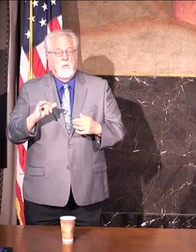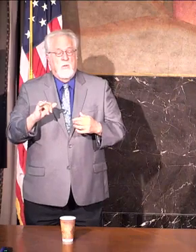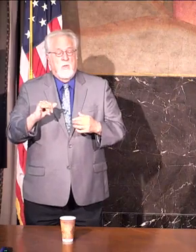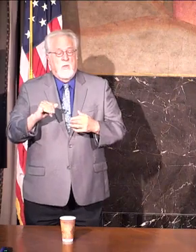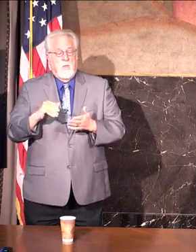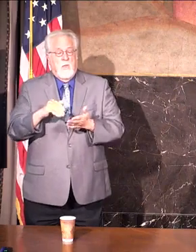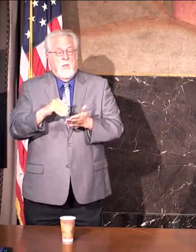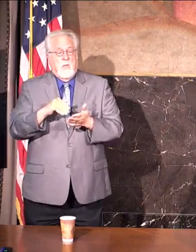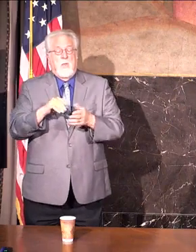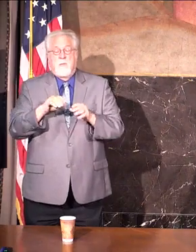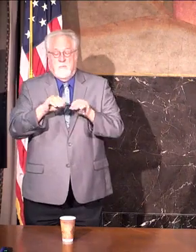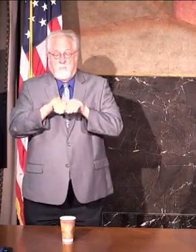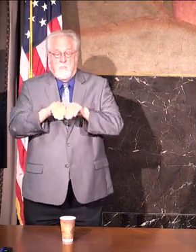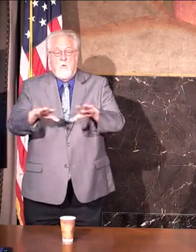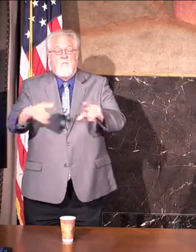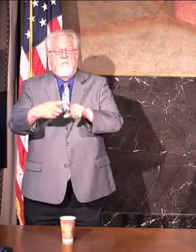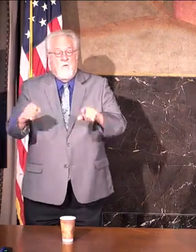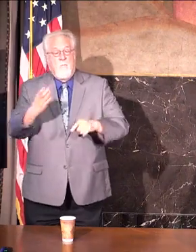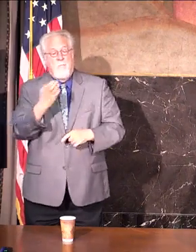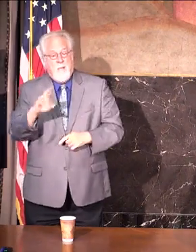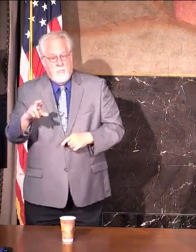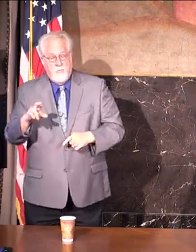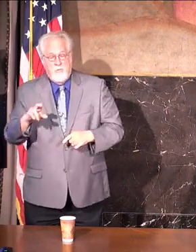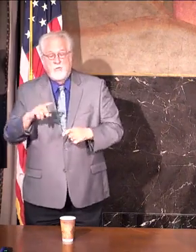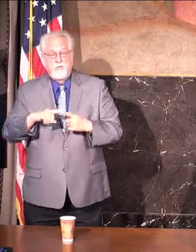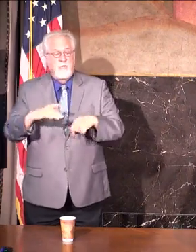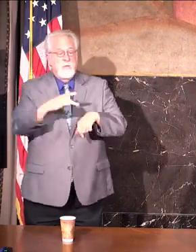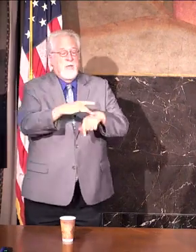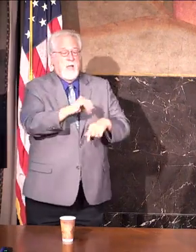beyond the Baton Rouge area, get into